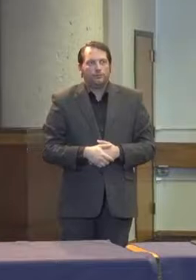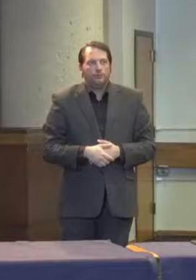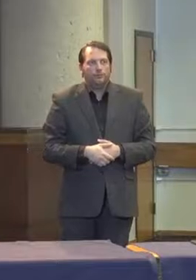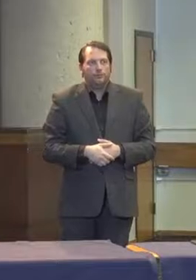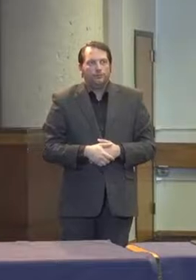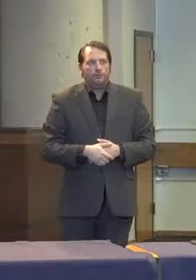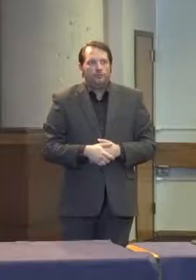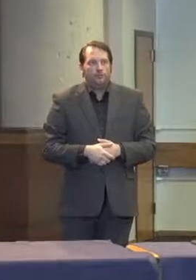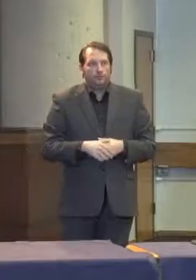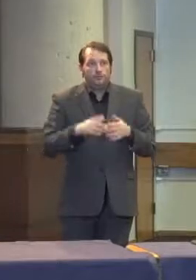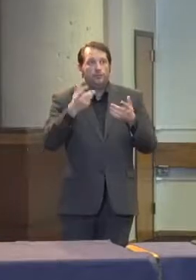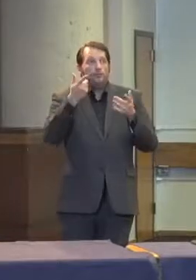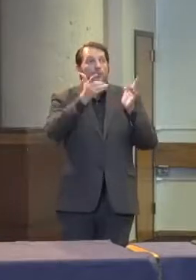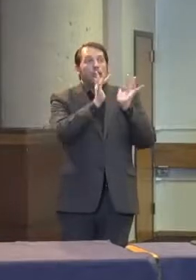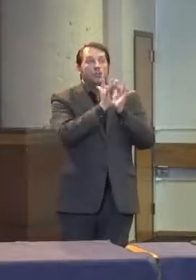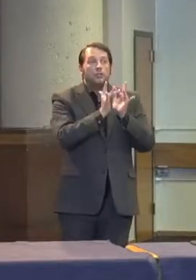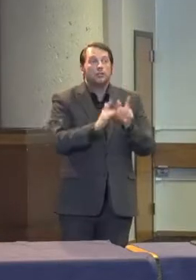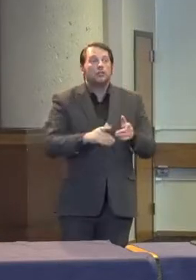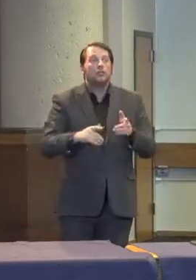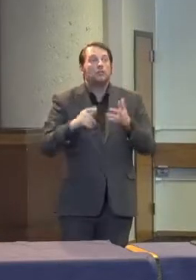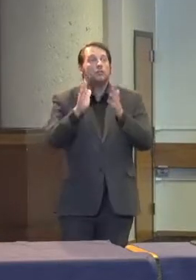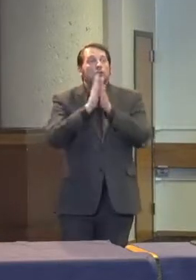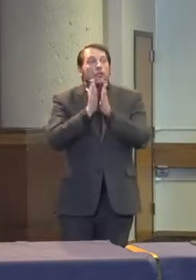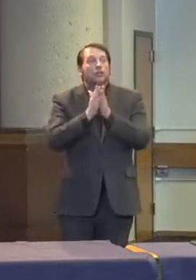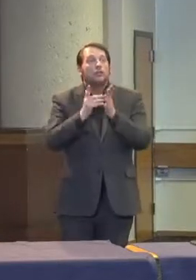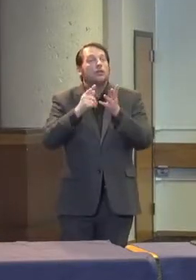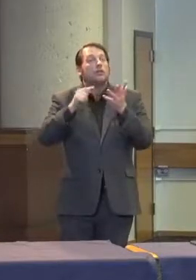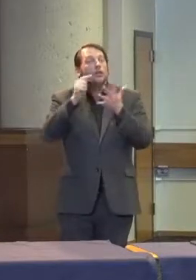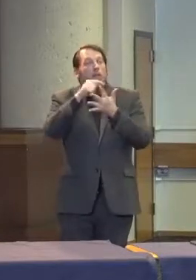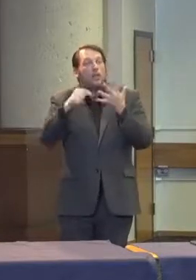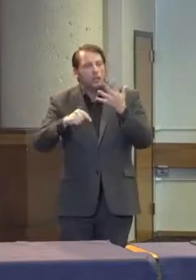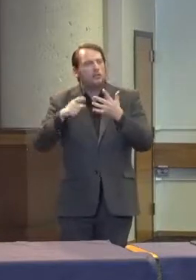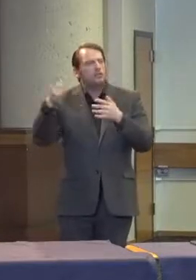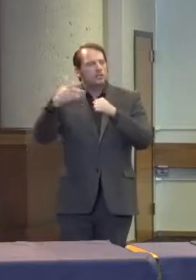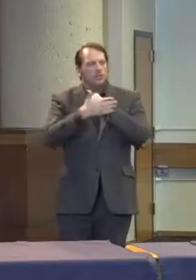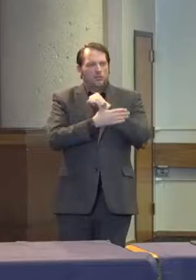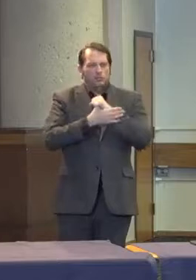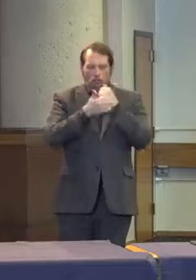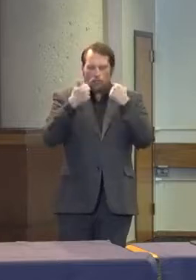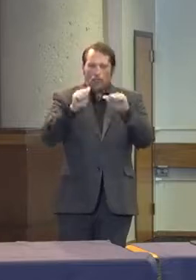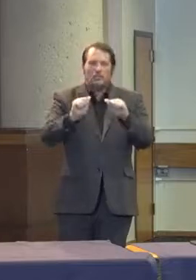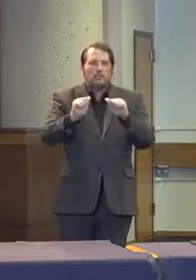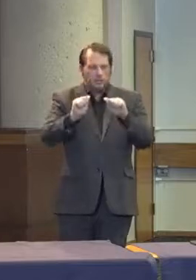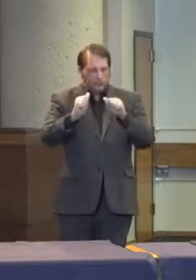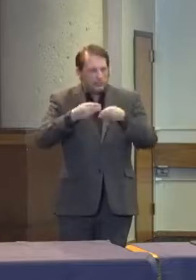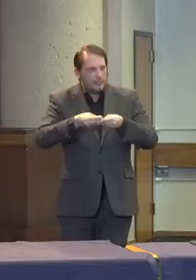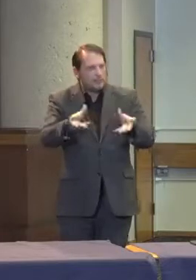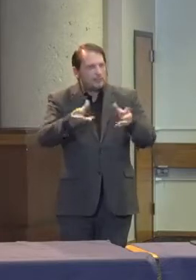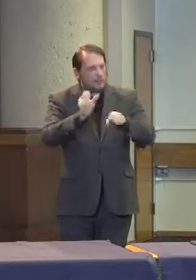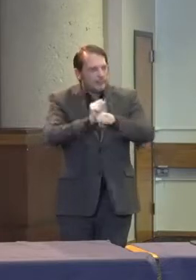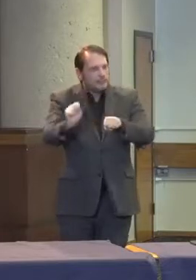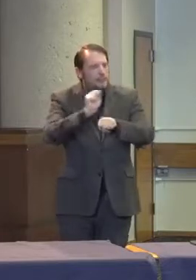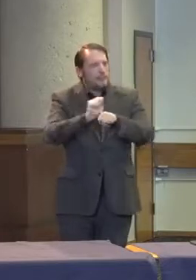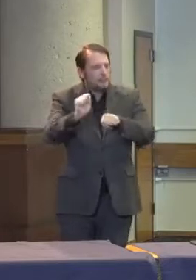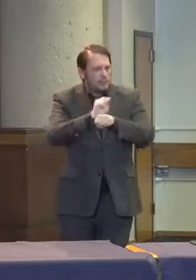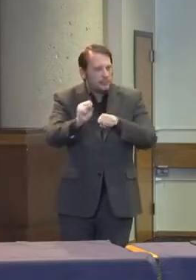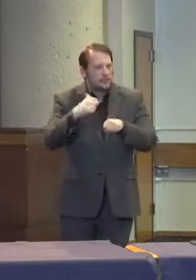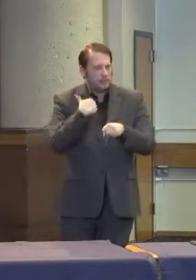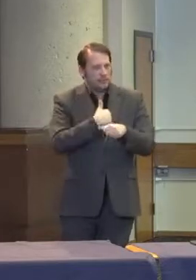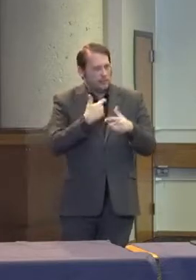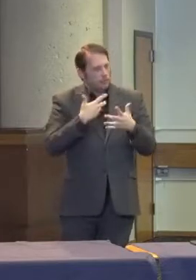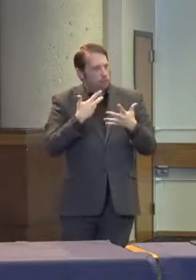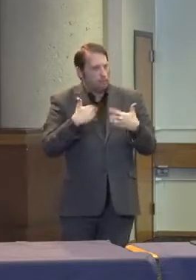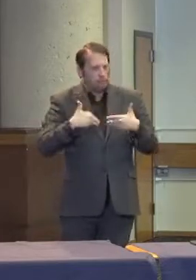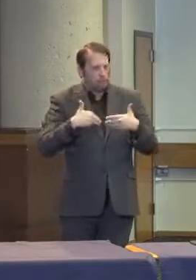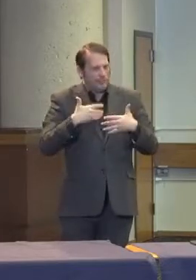county. So we are very, very pressed by this, all of us together, but we're also very fortunate to be the community we are, and we